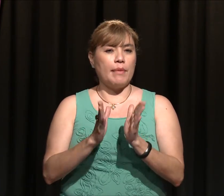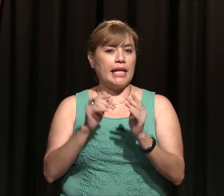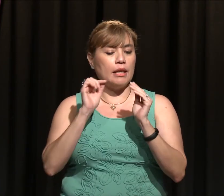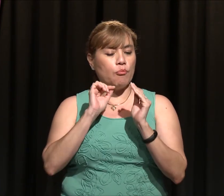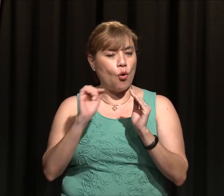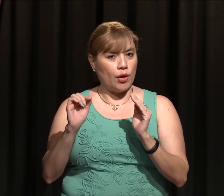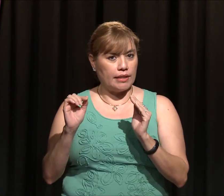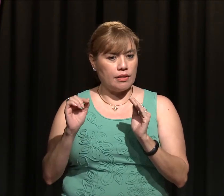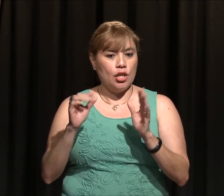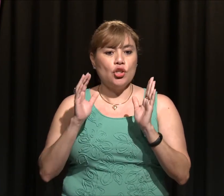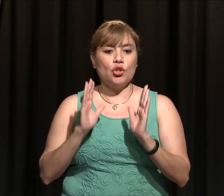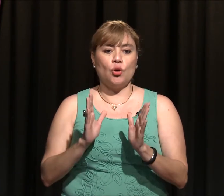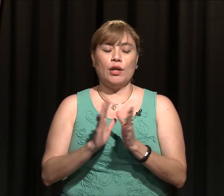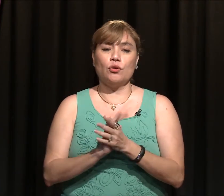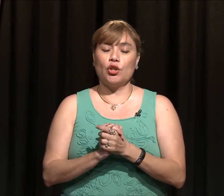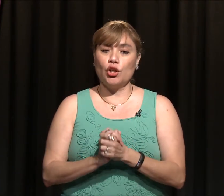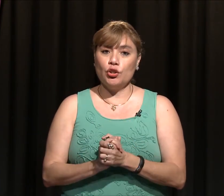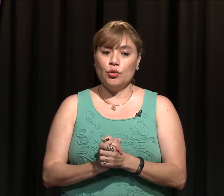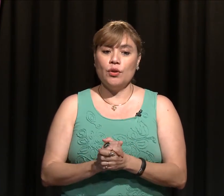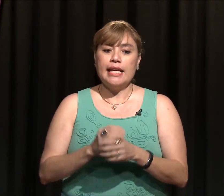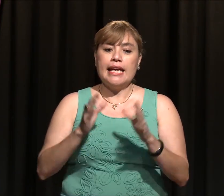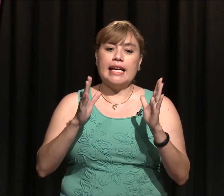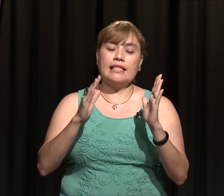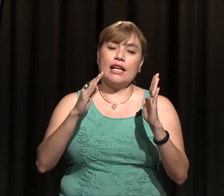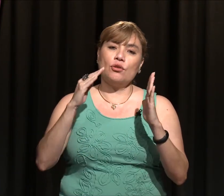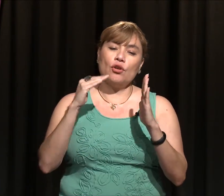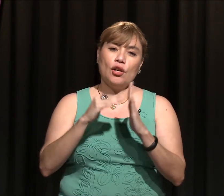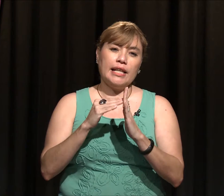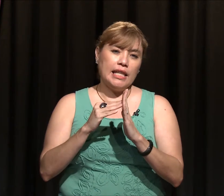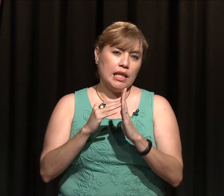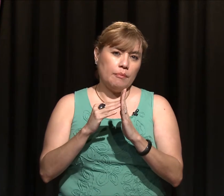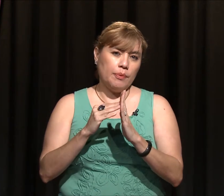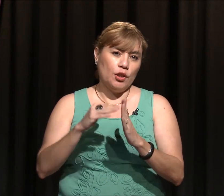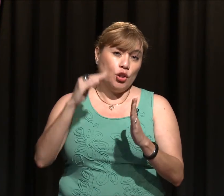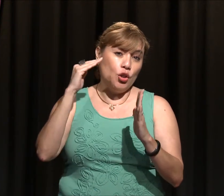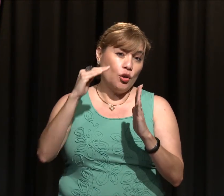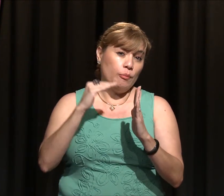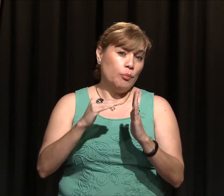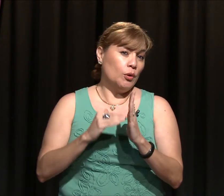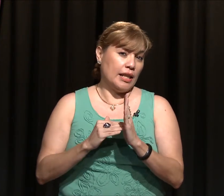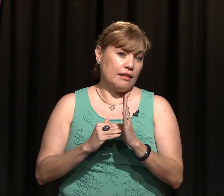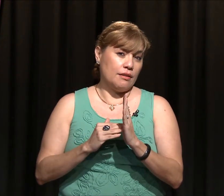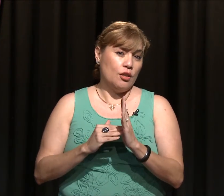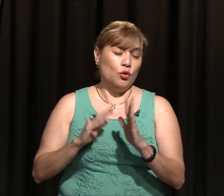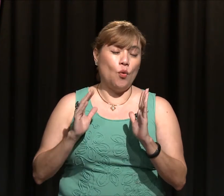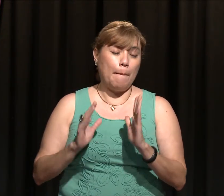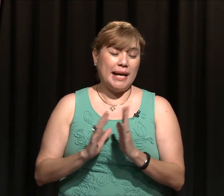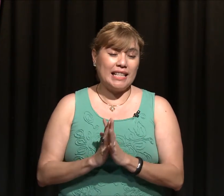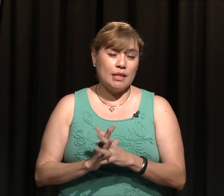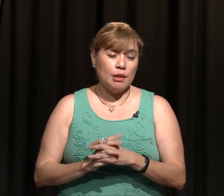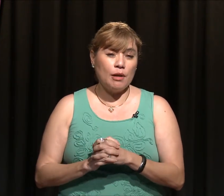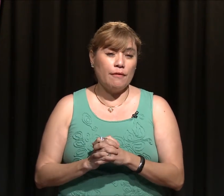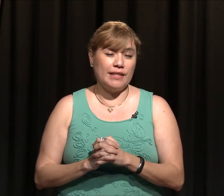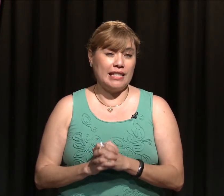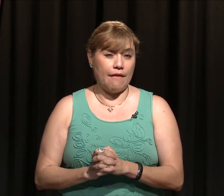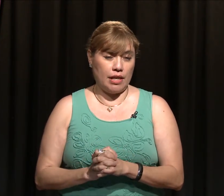making points. So, what you're going to do is that you're going to keep your bullets to a maximum of seven.